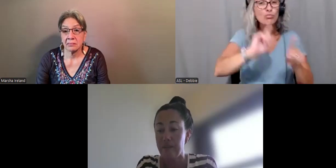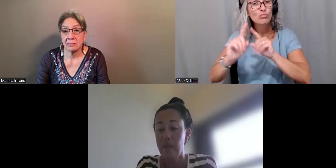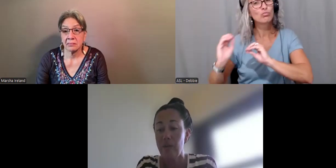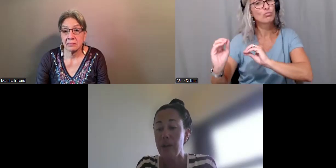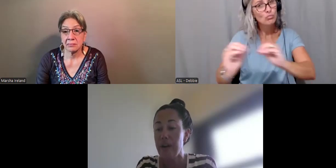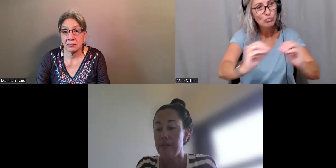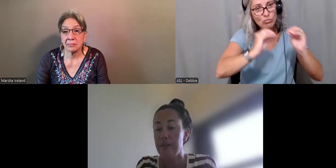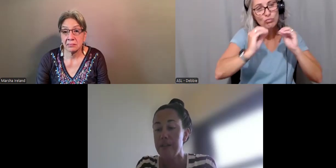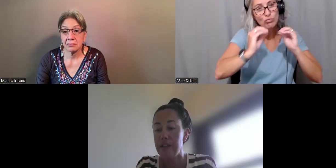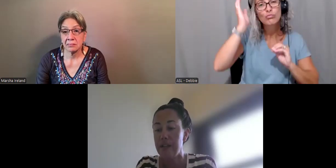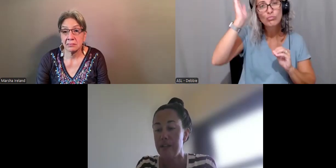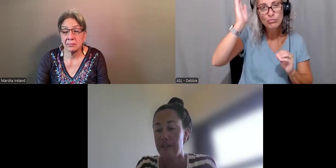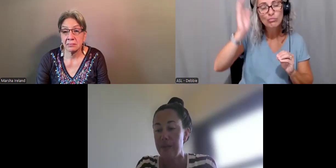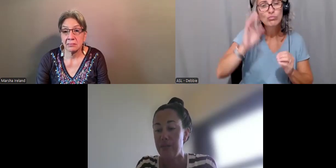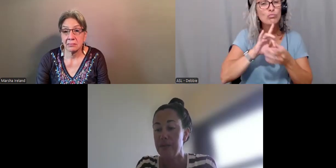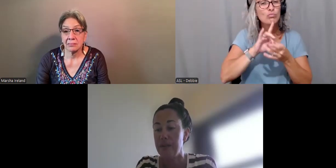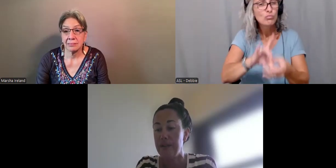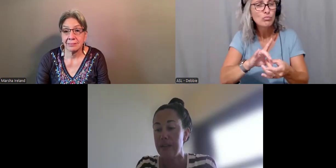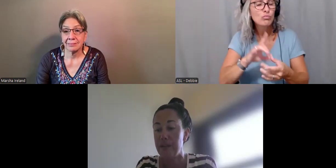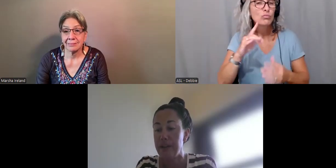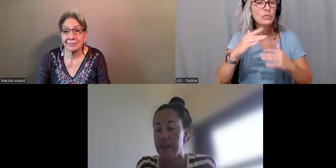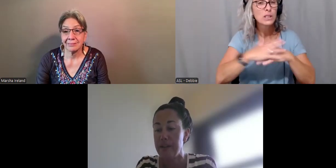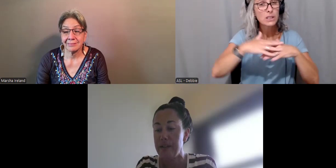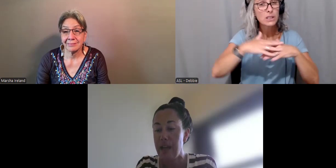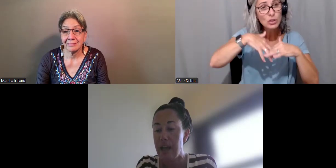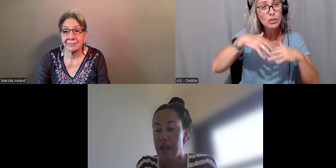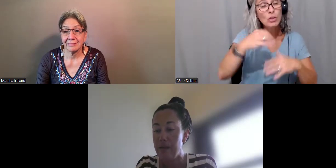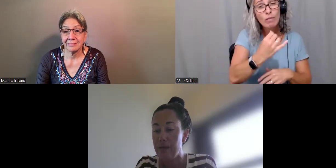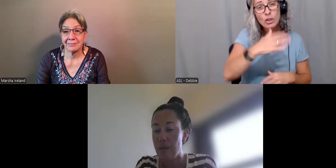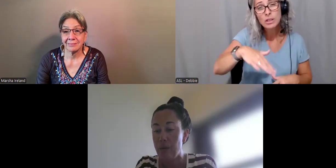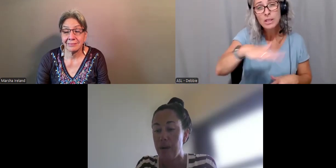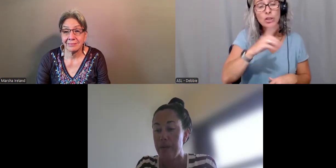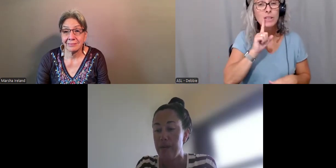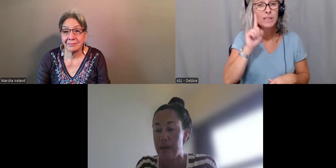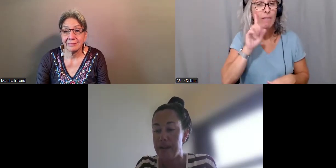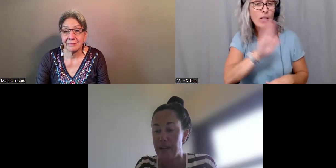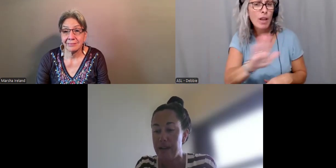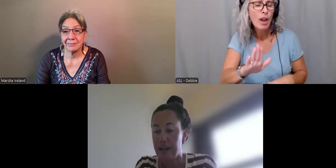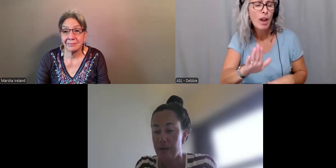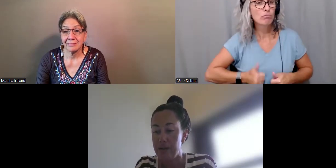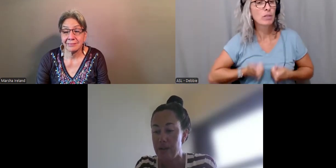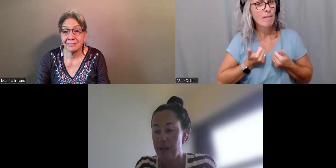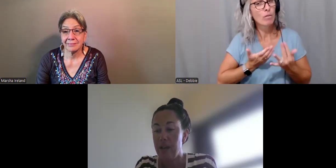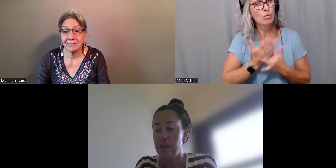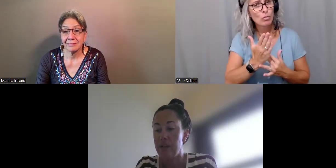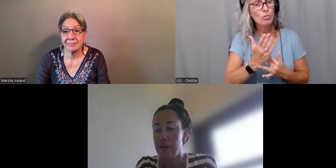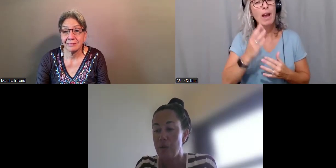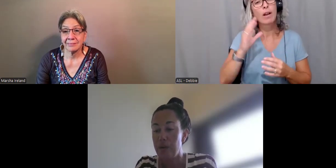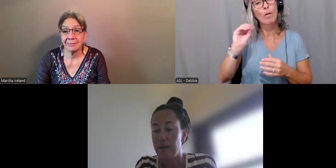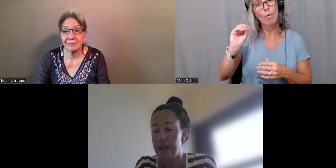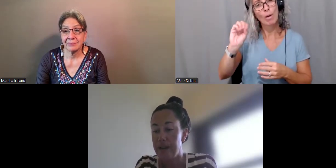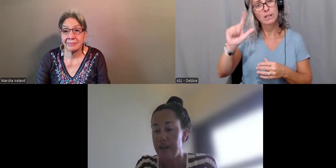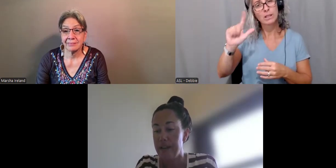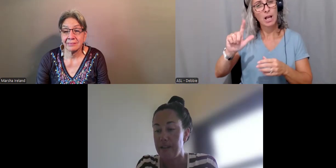education regarding First Nations deaf people's lived experiences and the work with Oneida Sign Language. She's